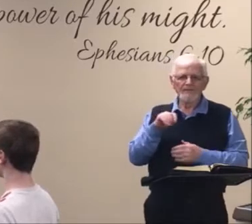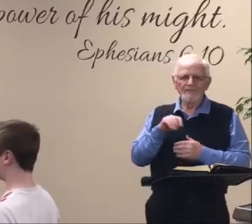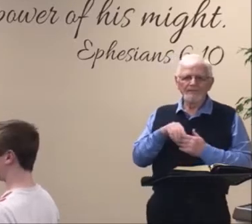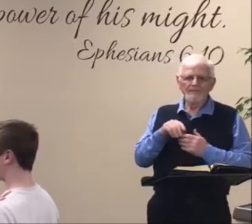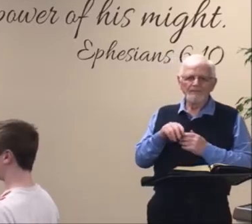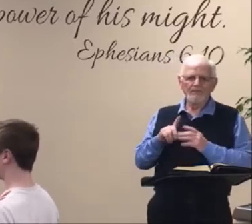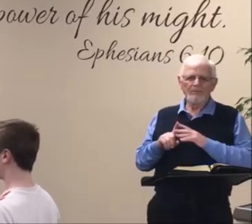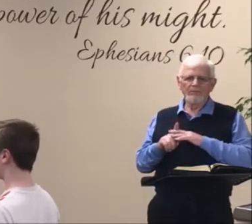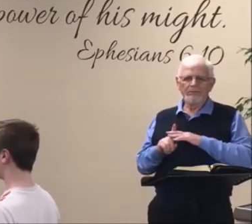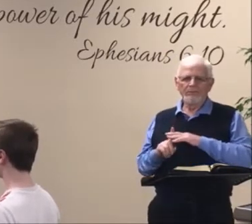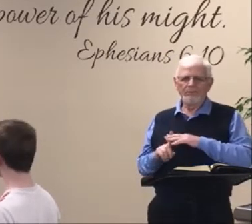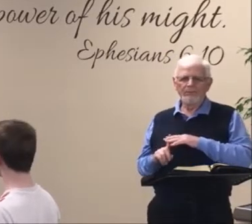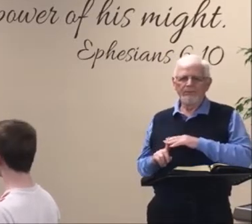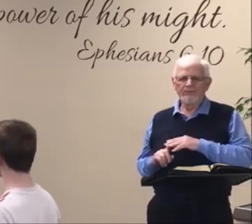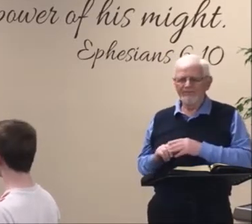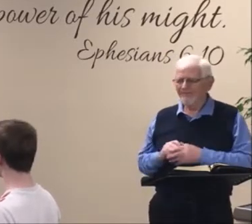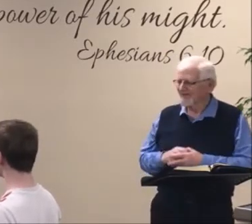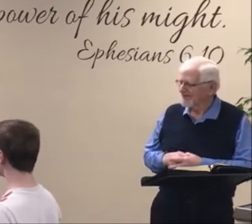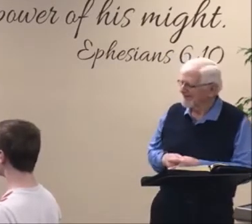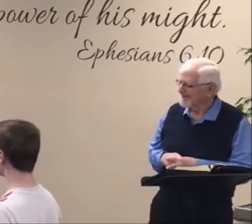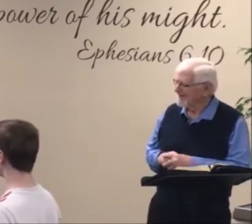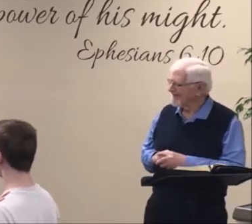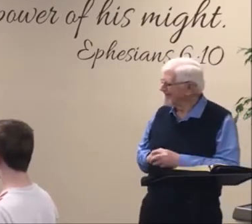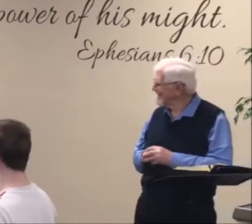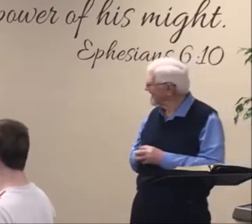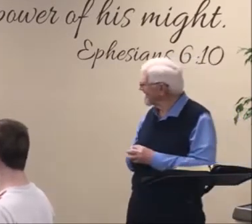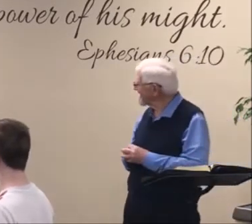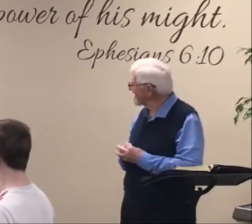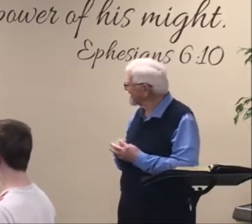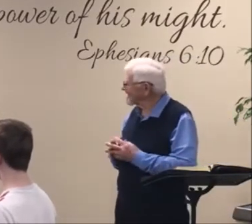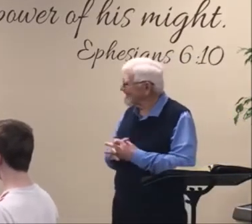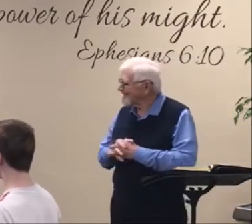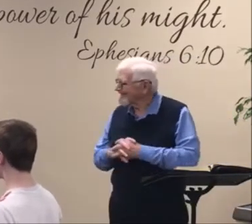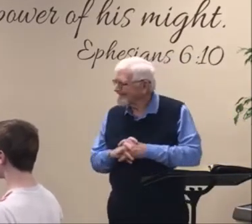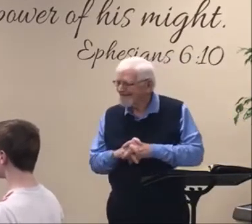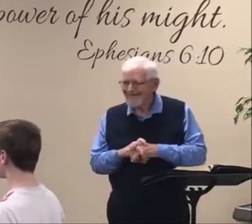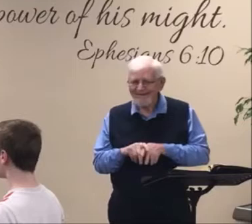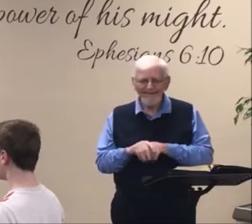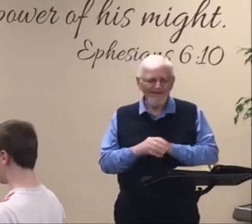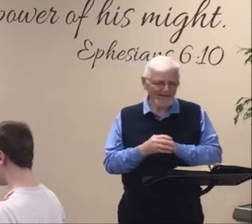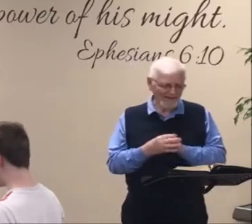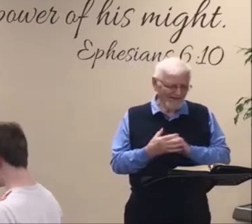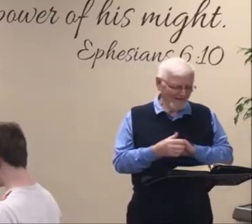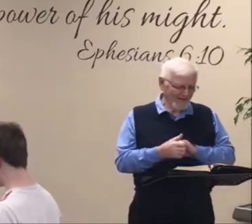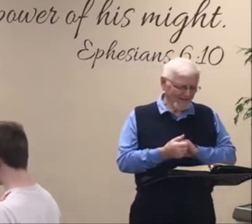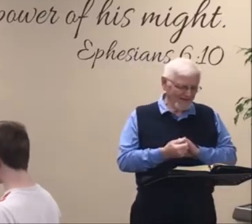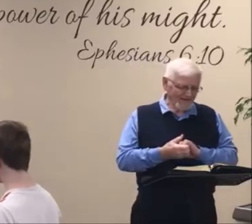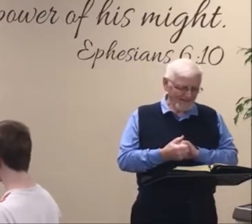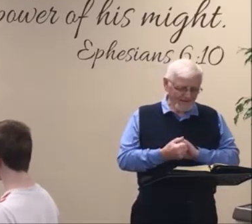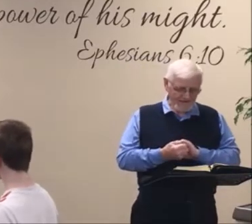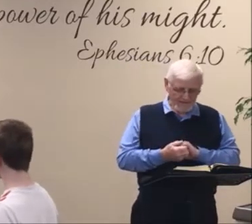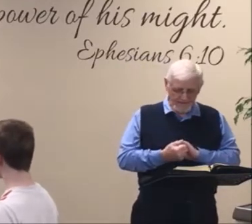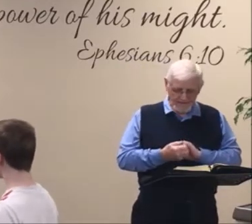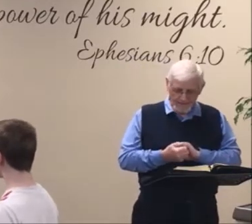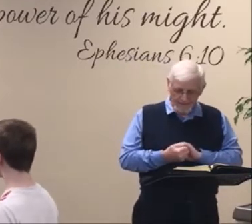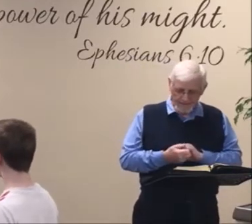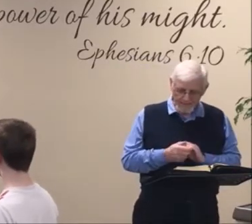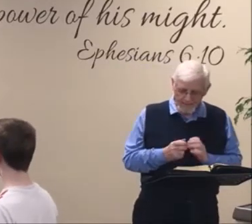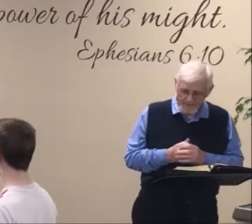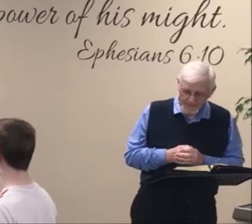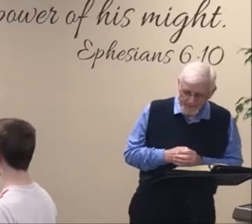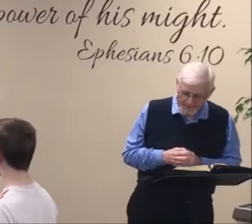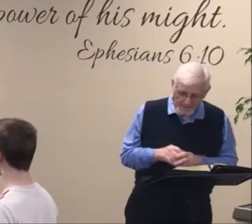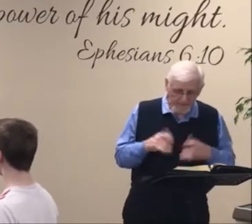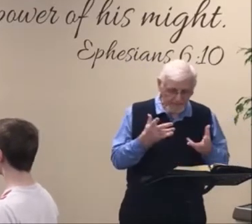That's about 10 times closer than I can get it, so. So, spent quite a bit of time working on that. Anyways, if you could